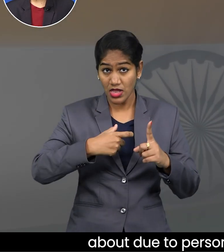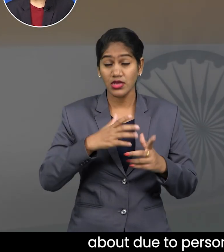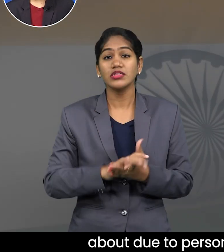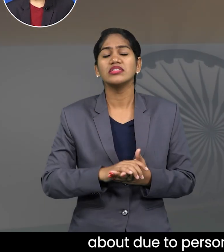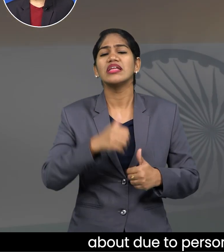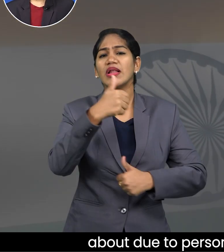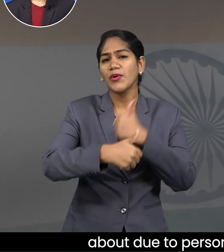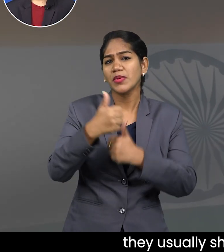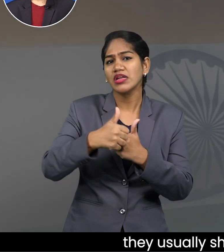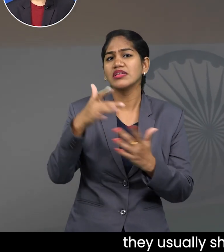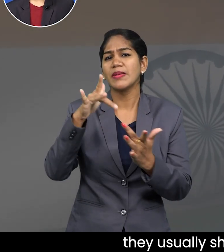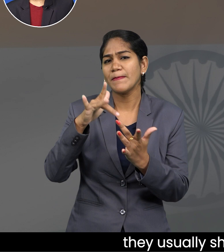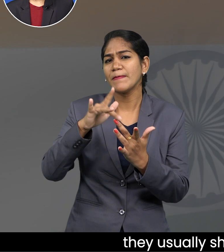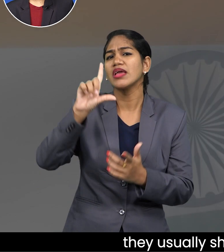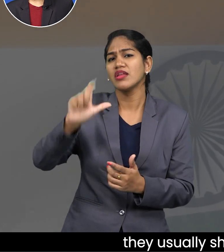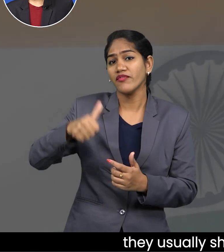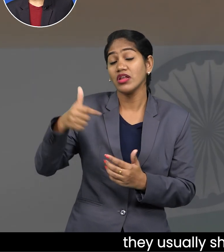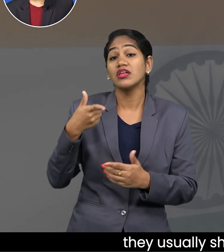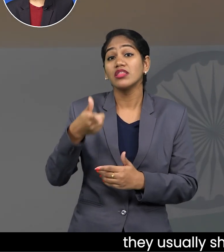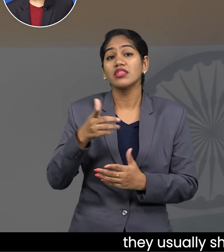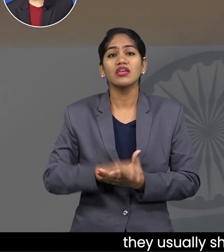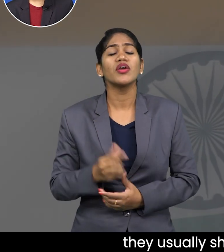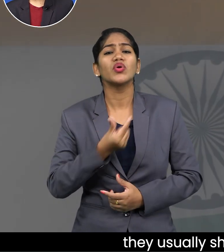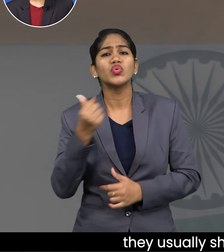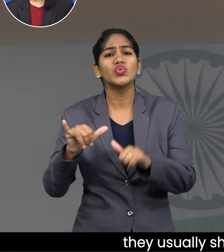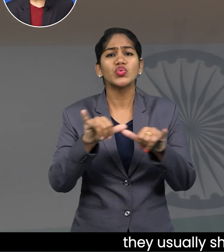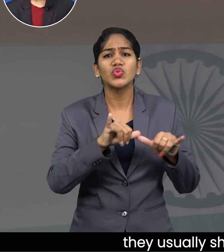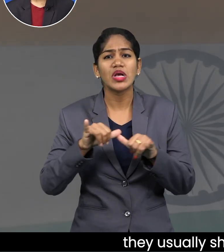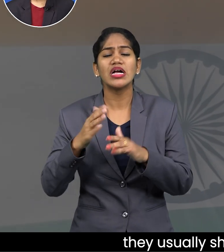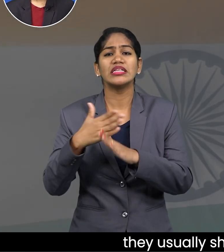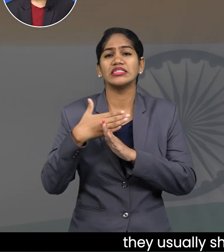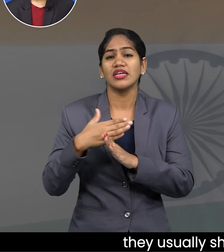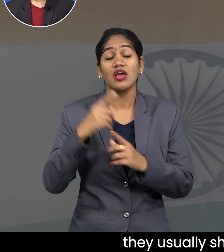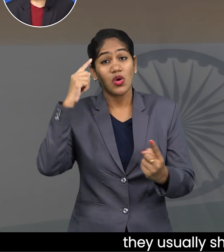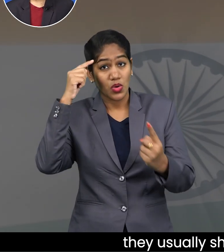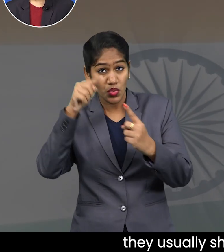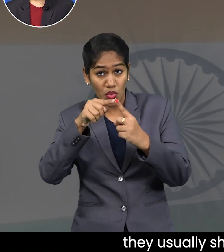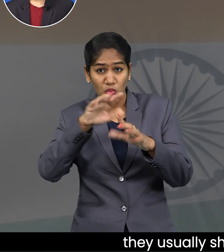between leaders. They usually shared the overall party goals,